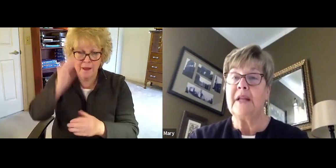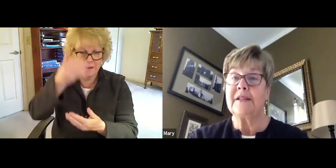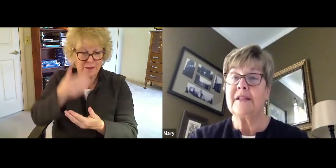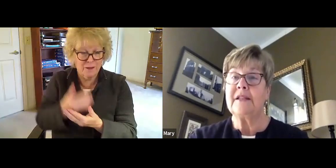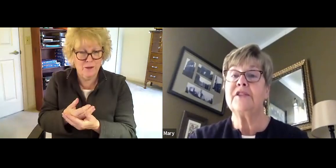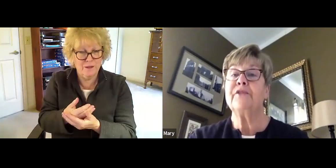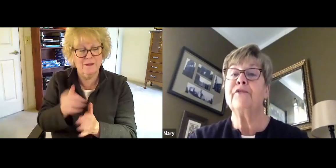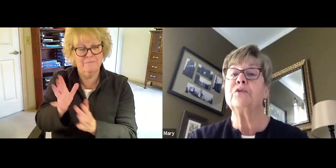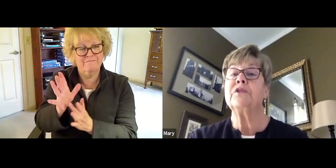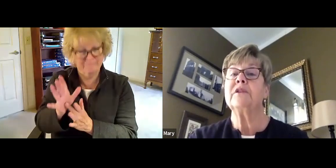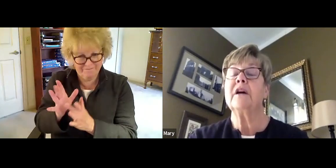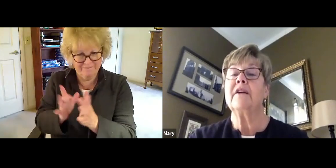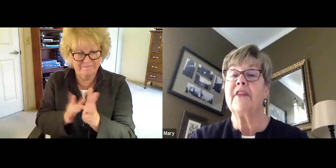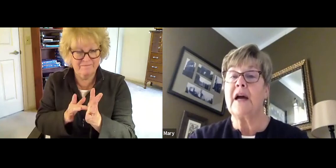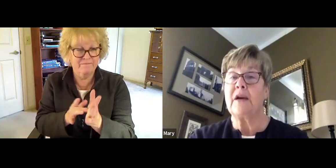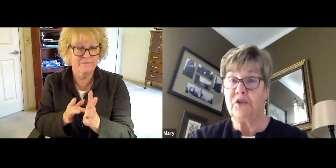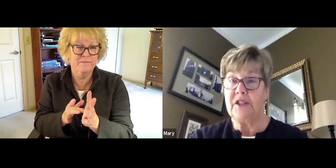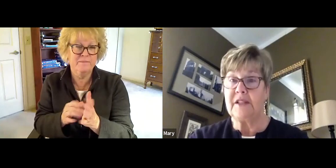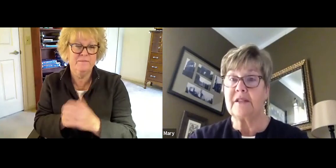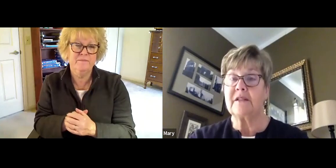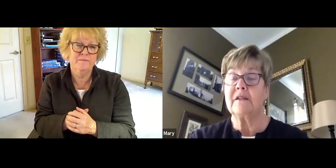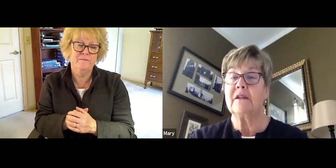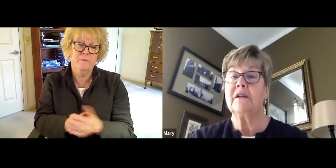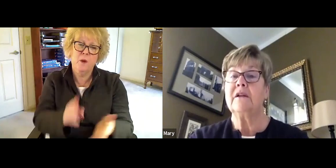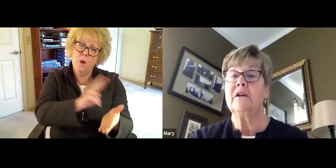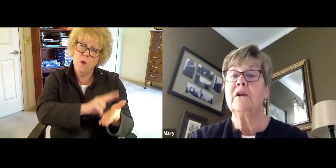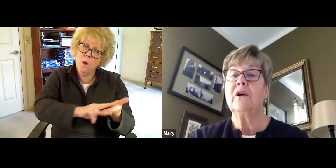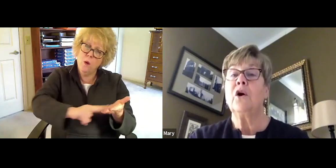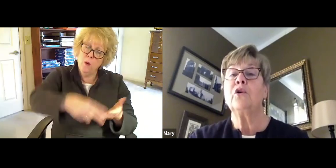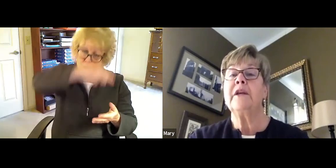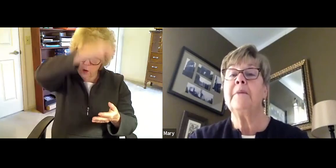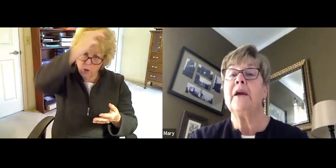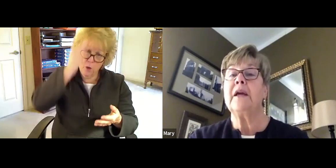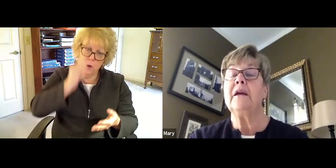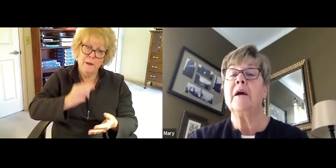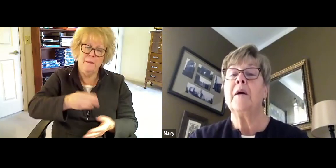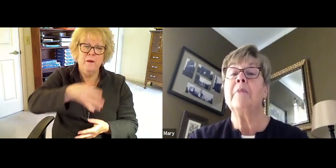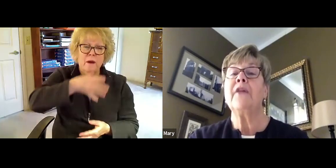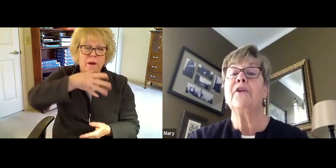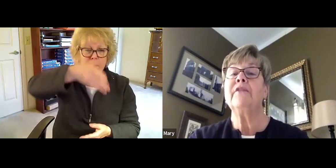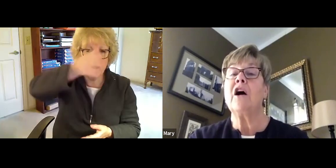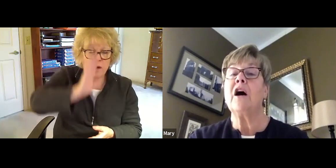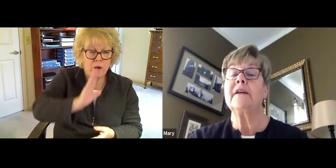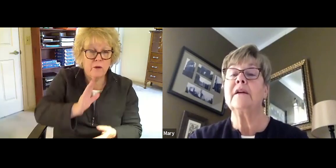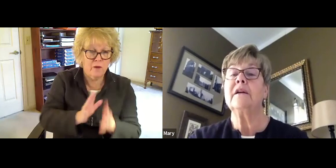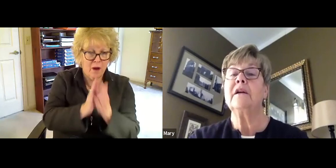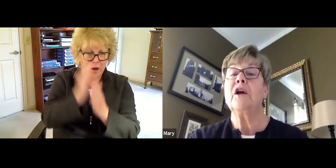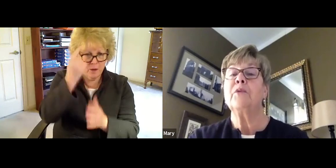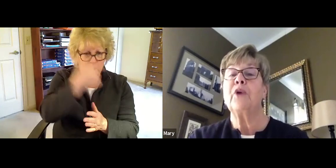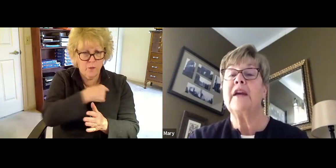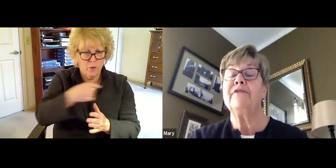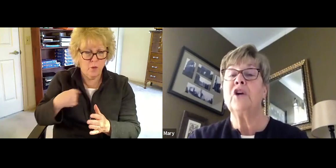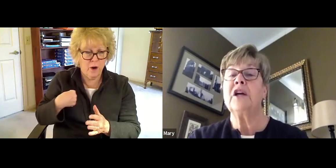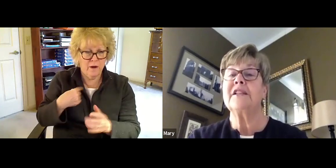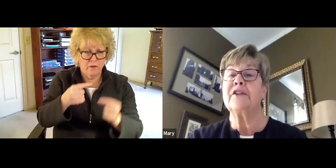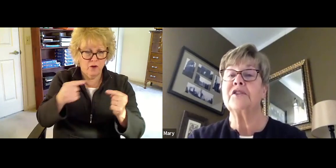and blessed is the fruit of thy womb, Jesus. Holy Mary, Mother of God,